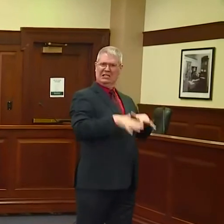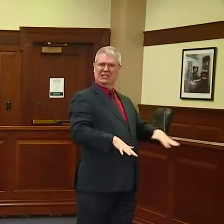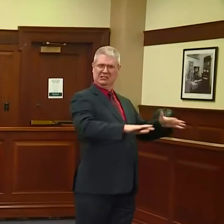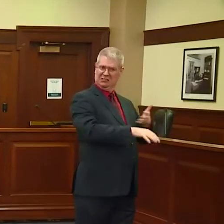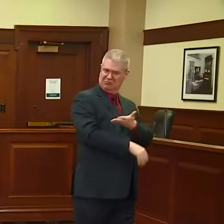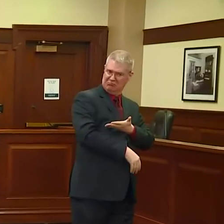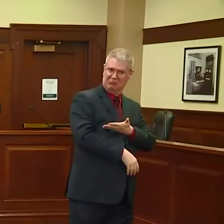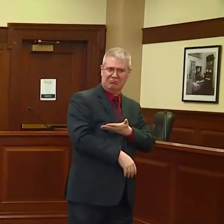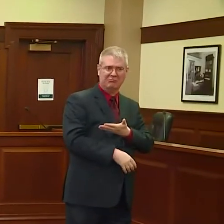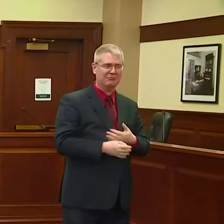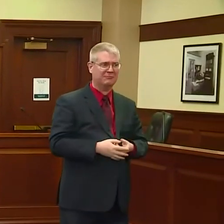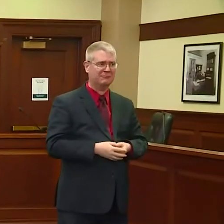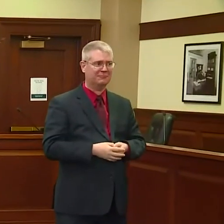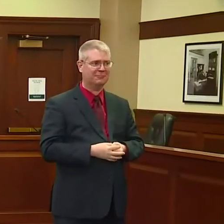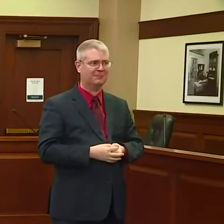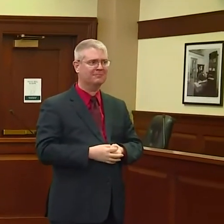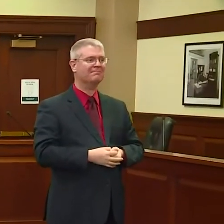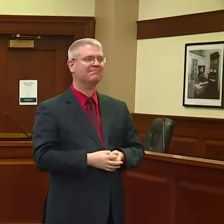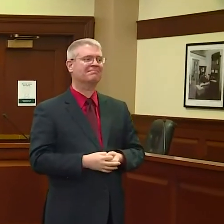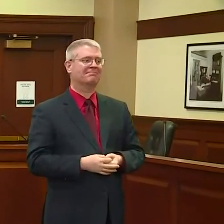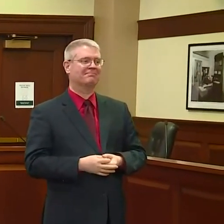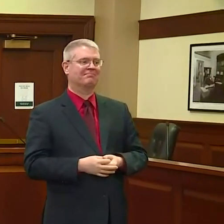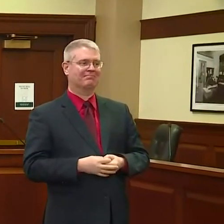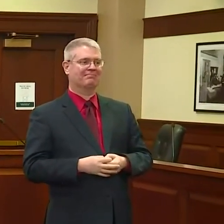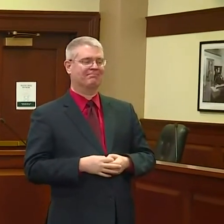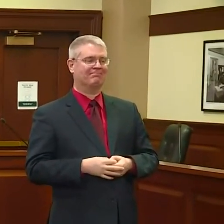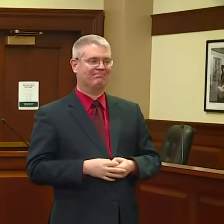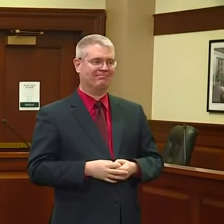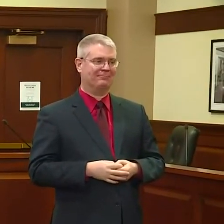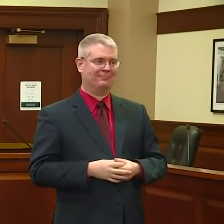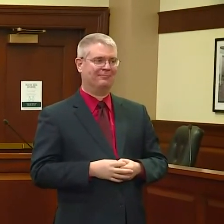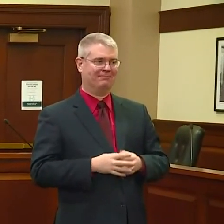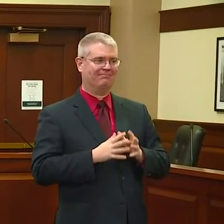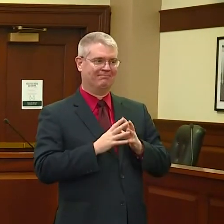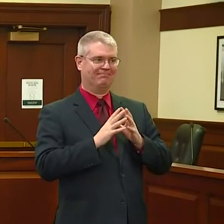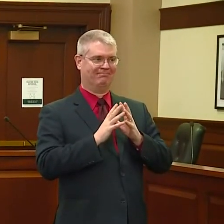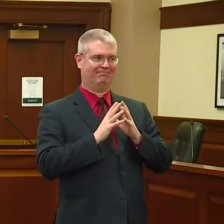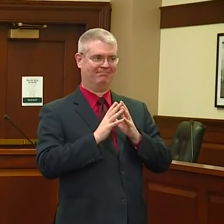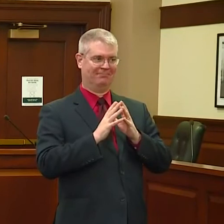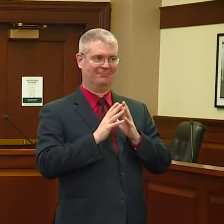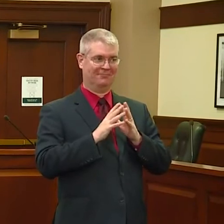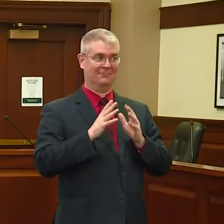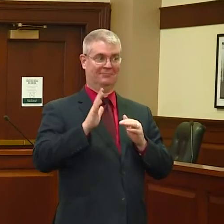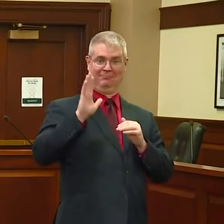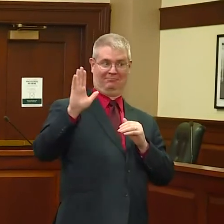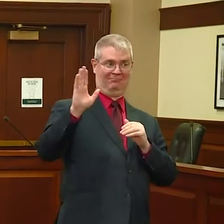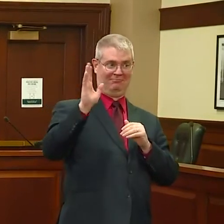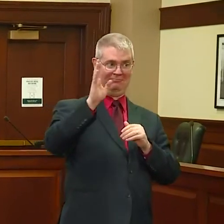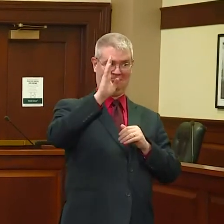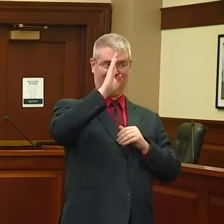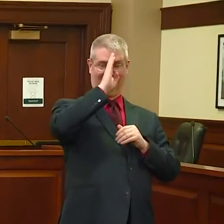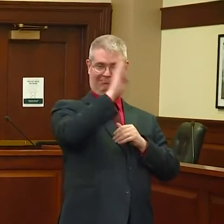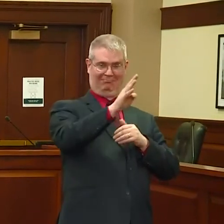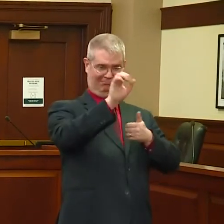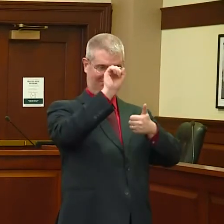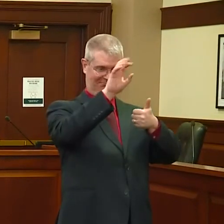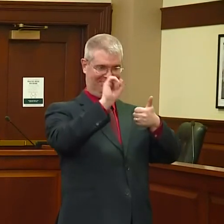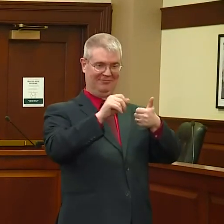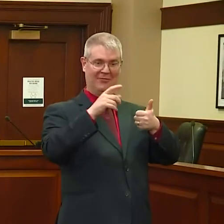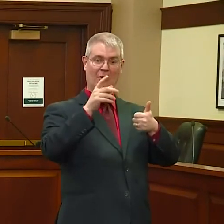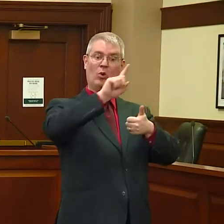were multiple questions in your comment, but the